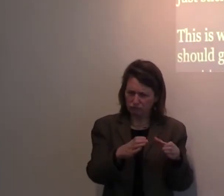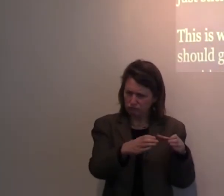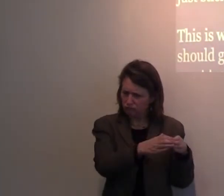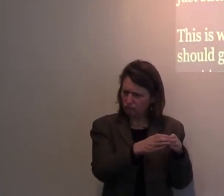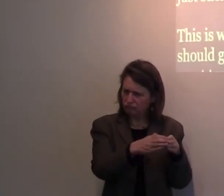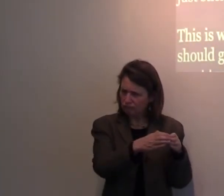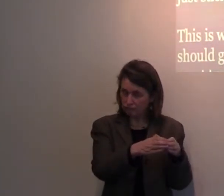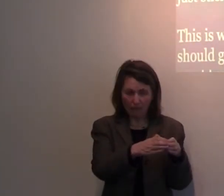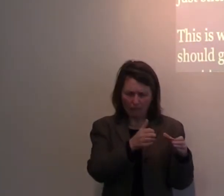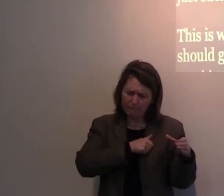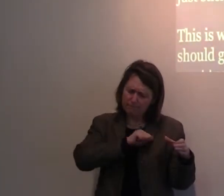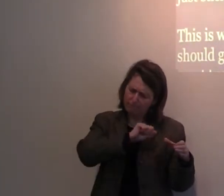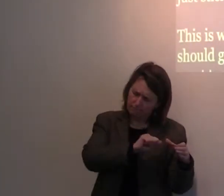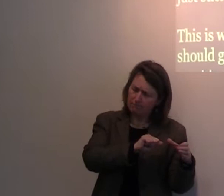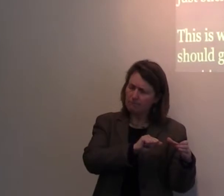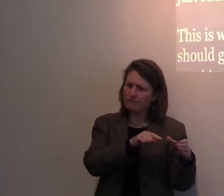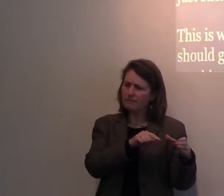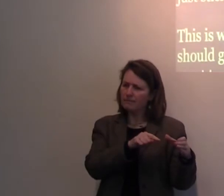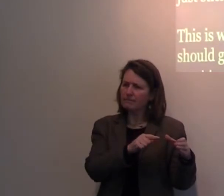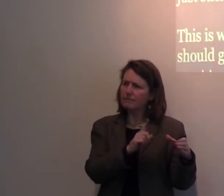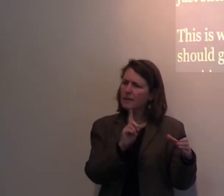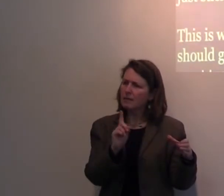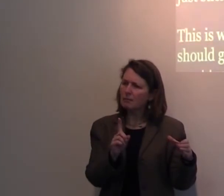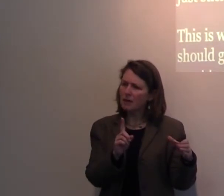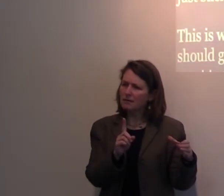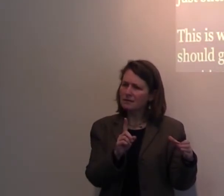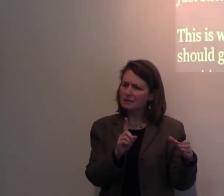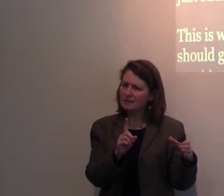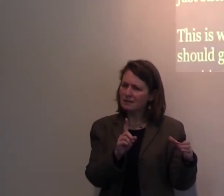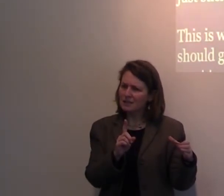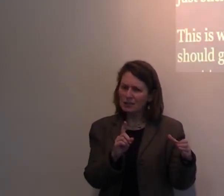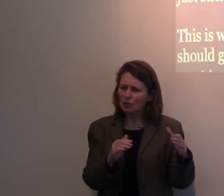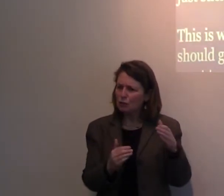I love them, but I don't make friends with anyone else.